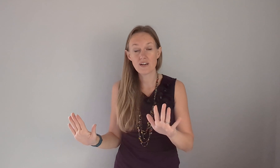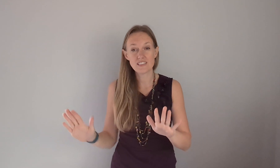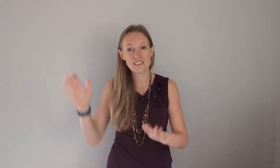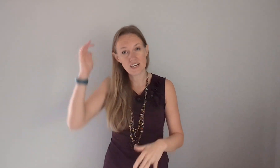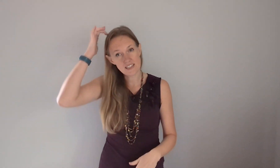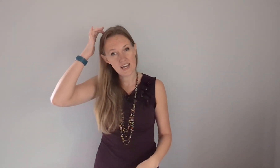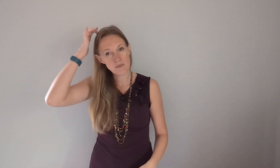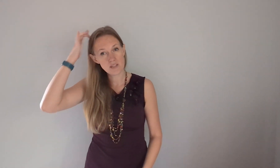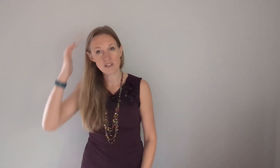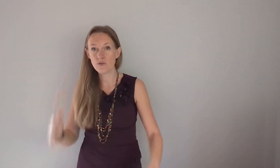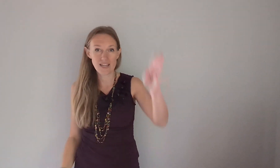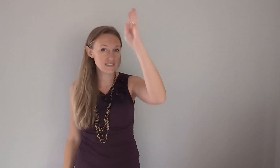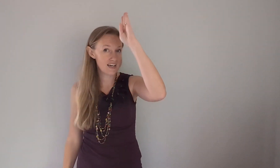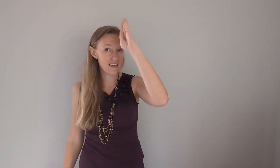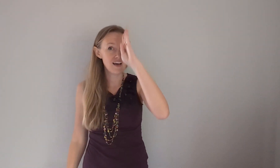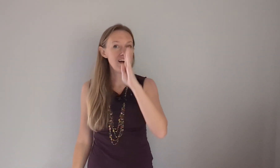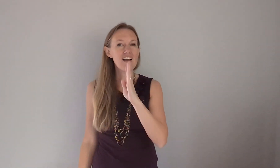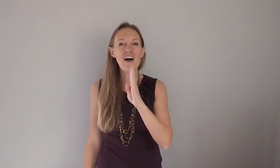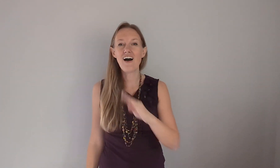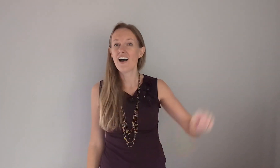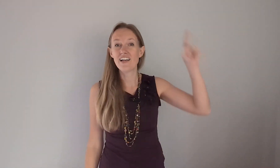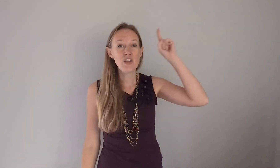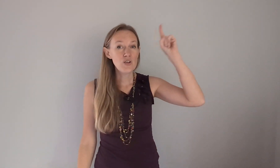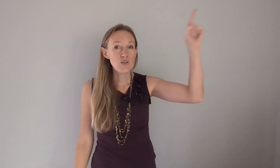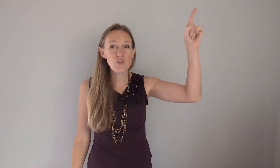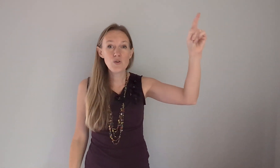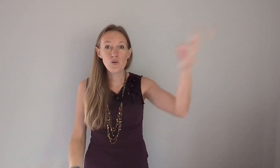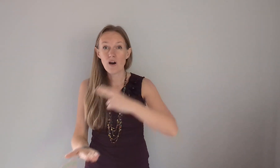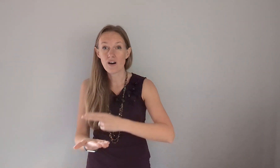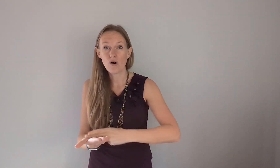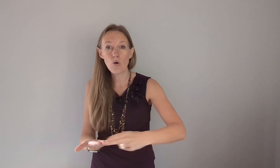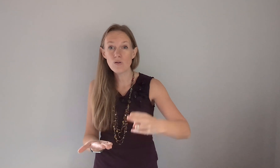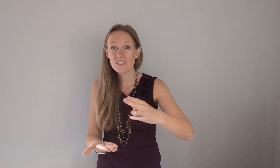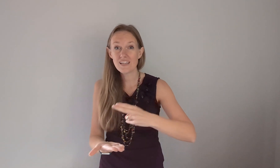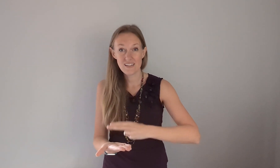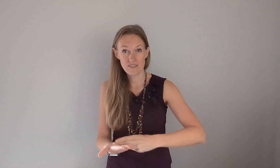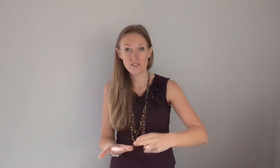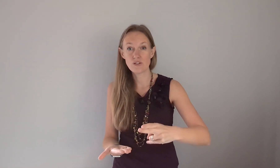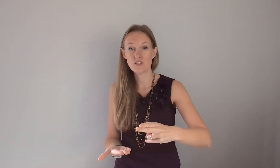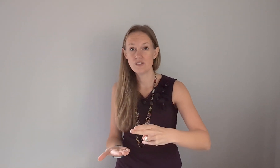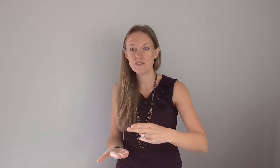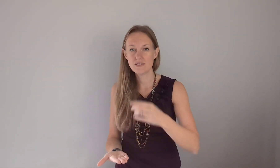not to sign that, but you can sign, God, you are holy, if you so choose,